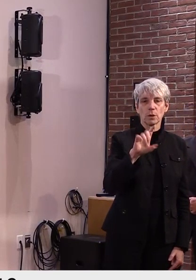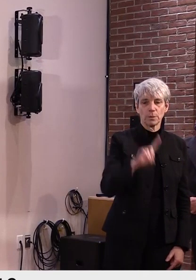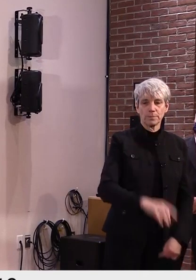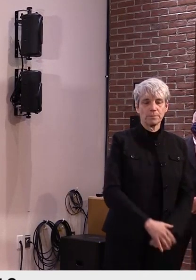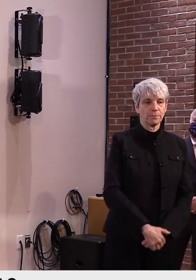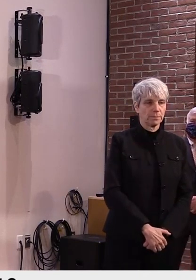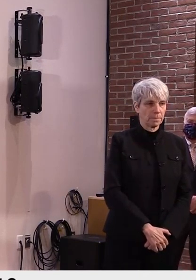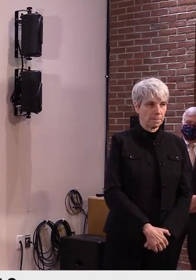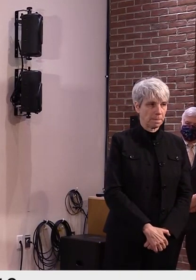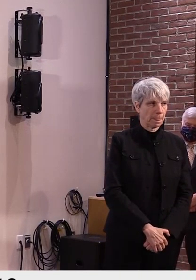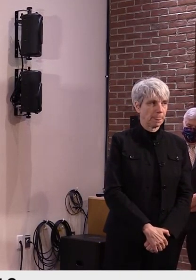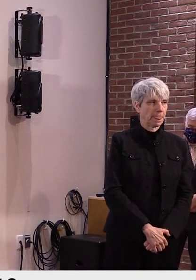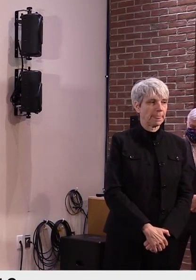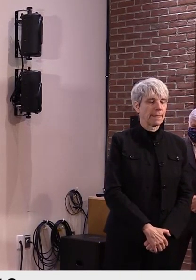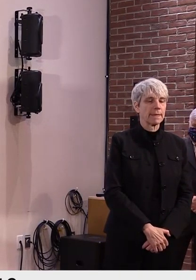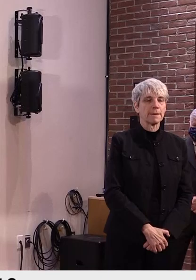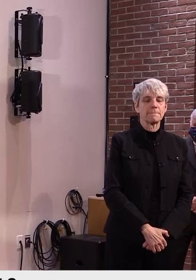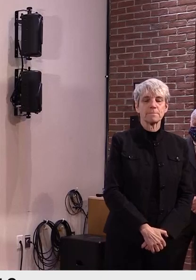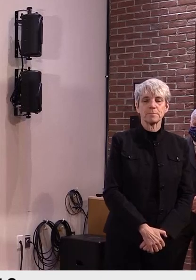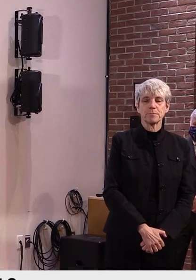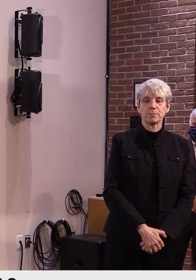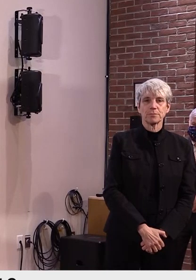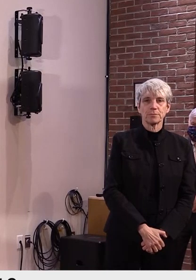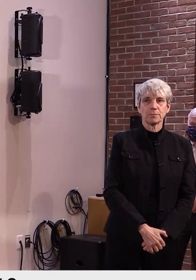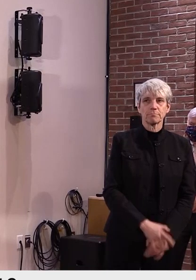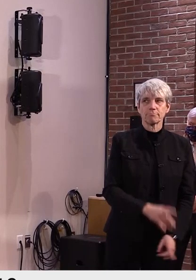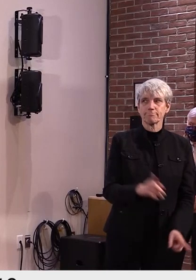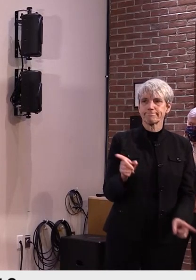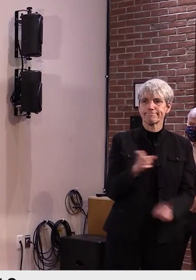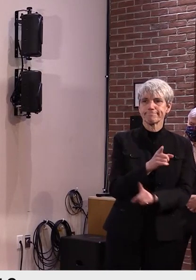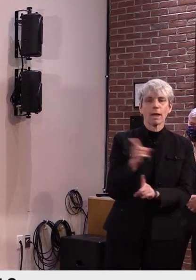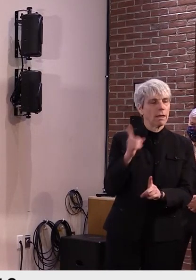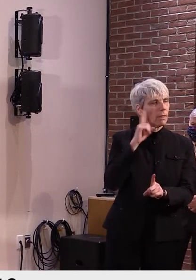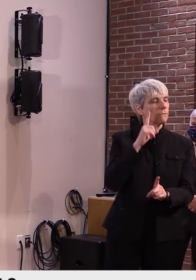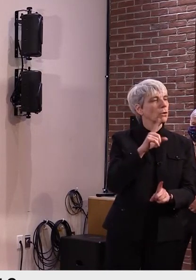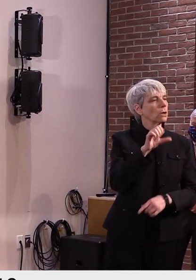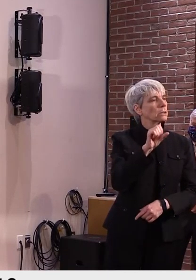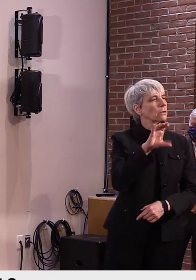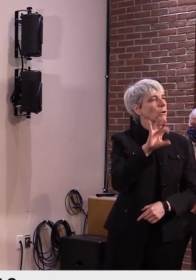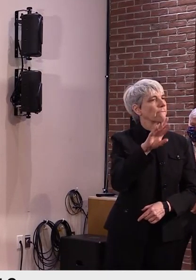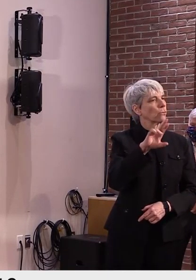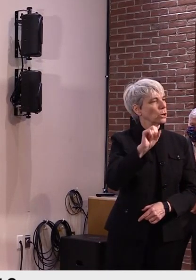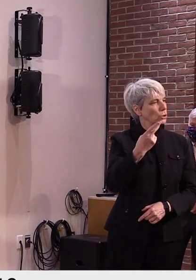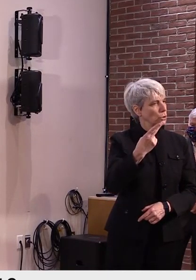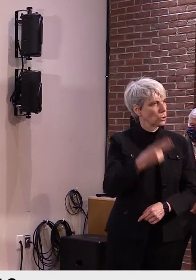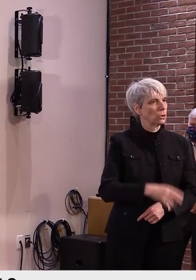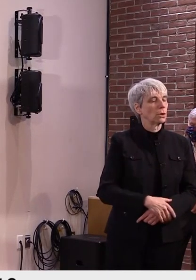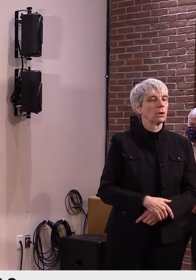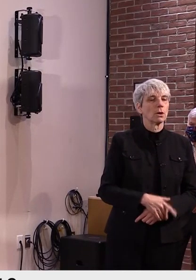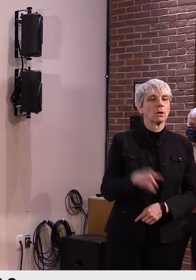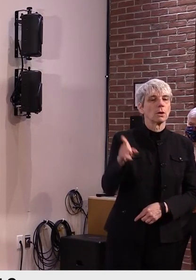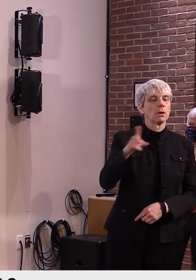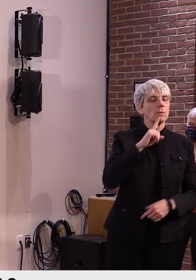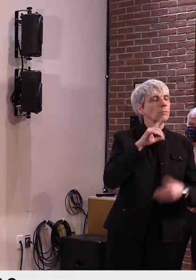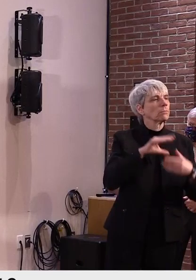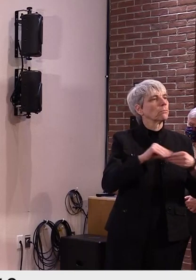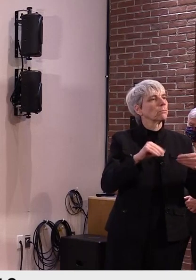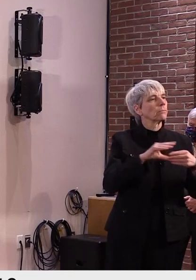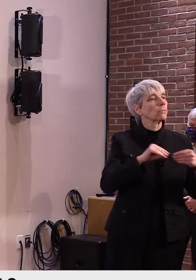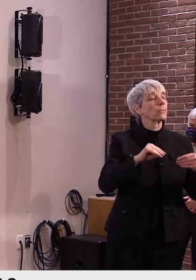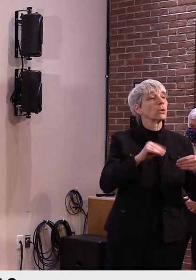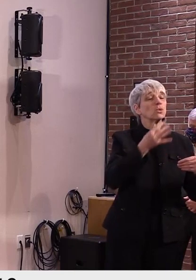Yes, good afternoon. I suppose this might be for Secretary French. You mentioned a little bit earlier the work on Bellevue Winter Sports